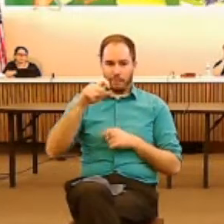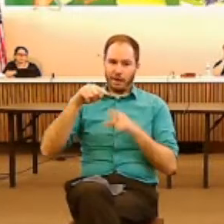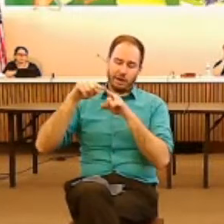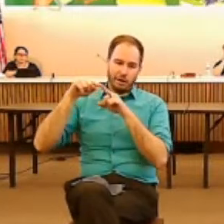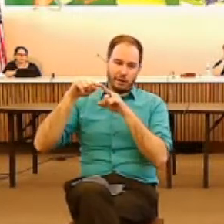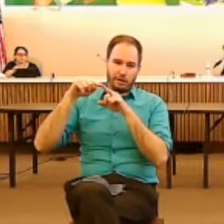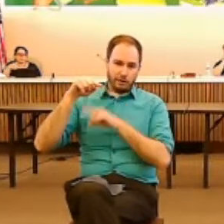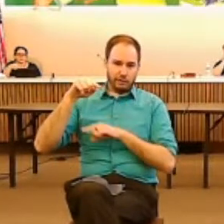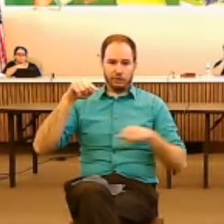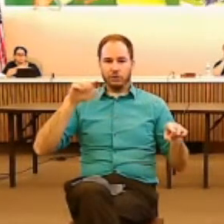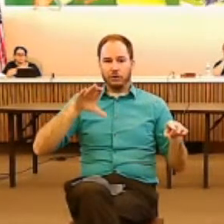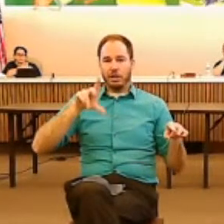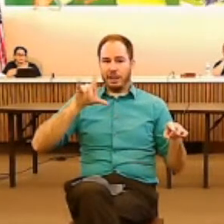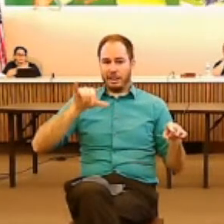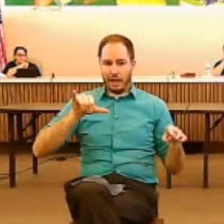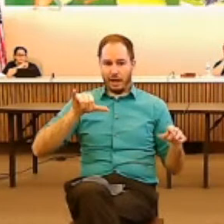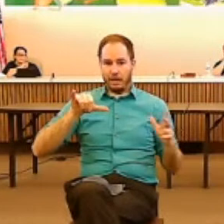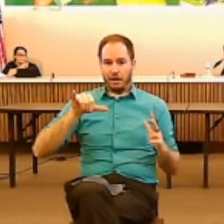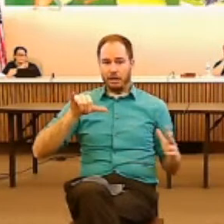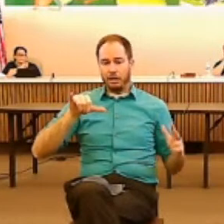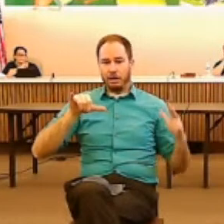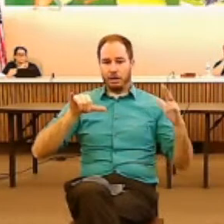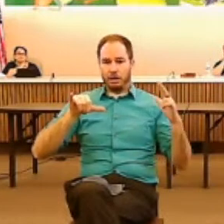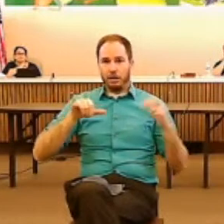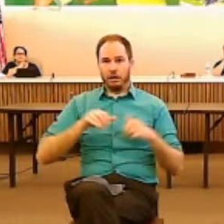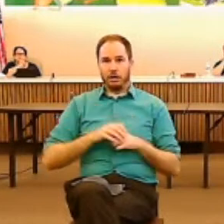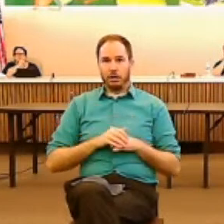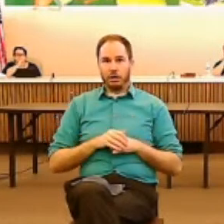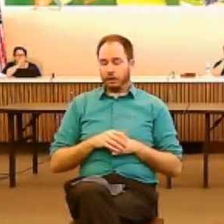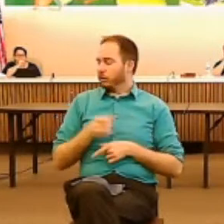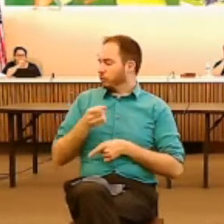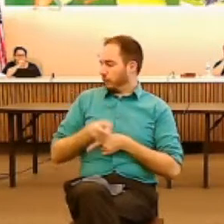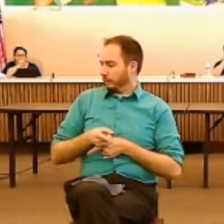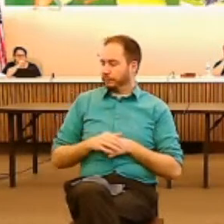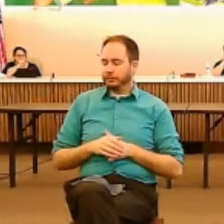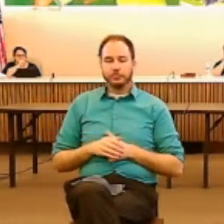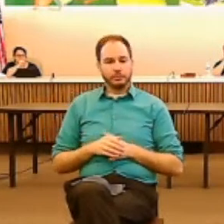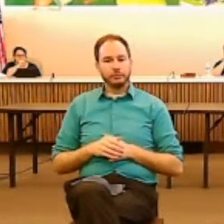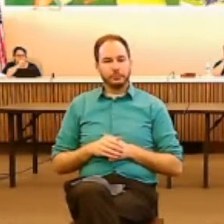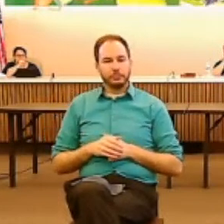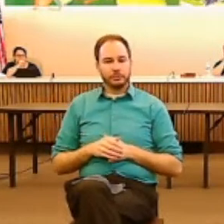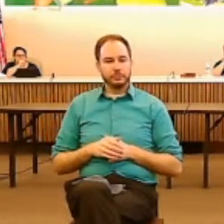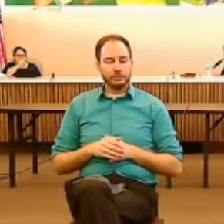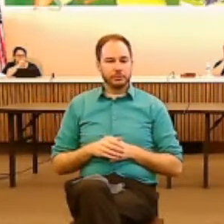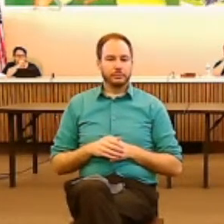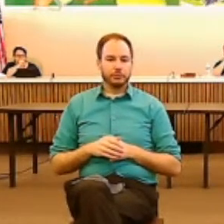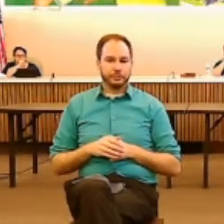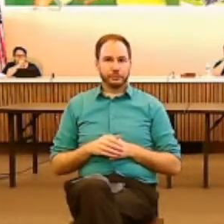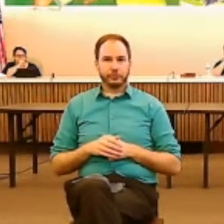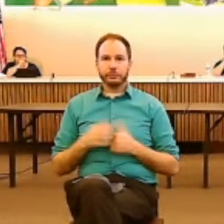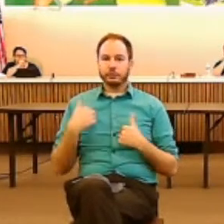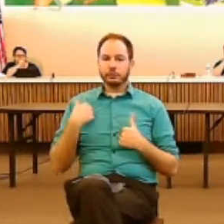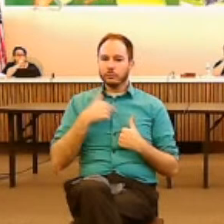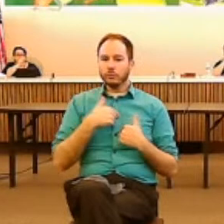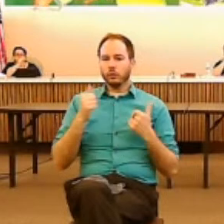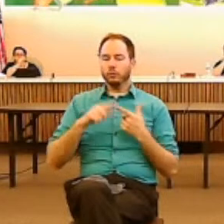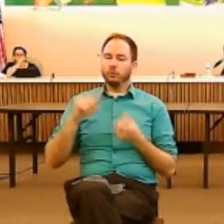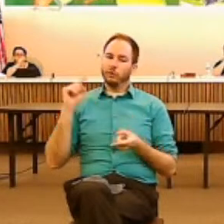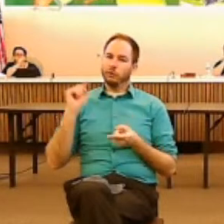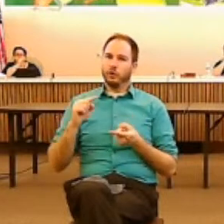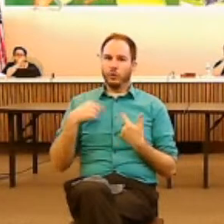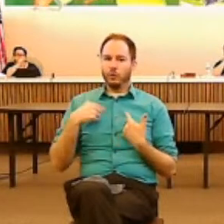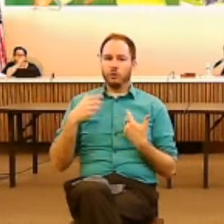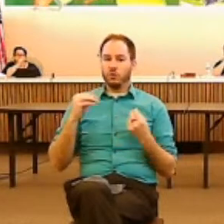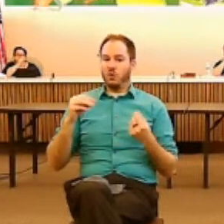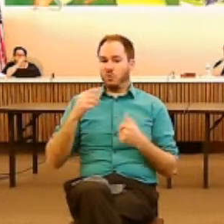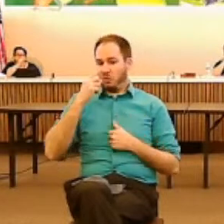would exit back out onto Clay Road. That is correct. Okay. Yes. I mean, we're trying to reduce it. We don't